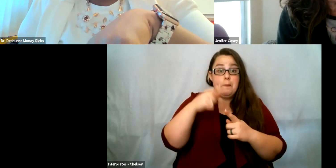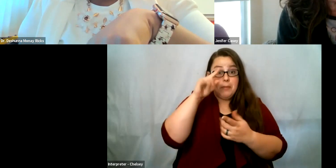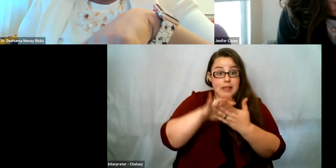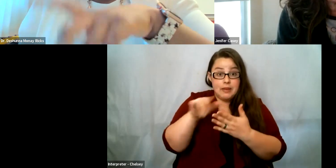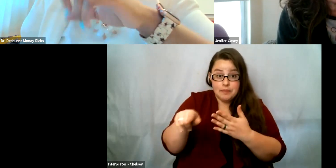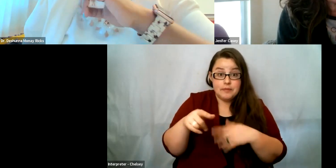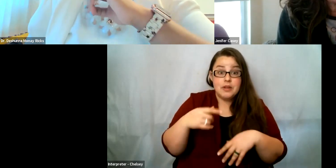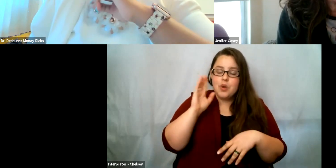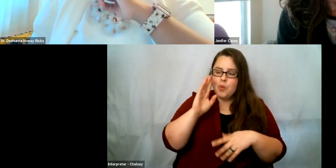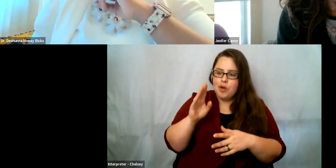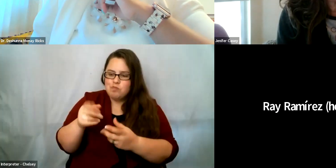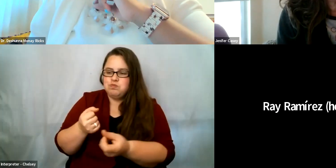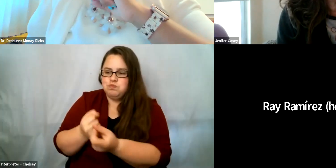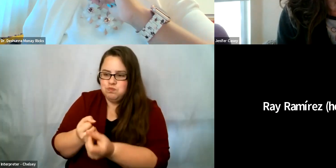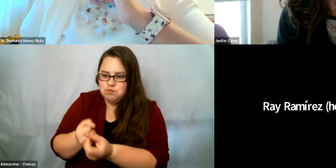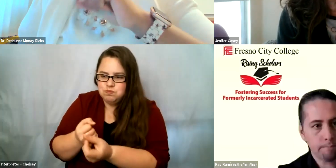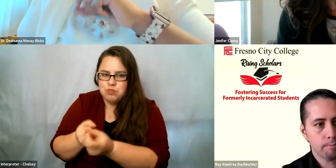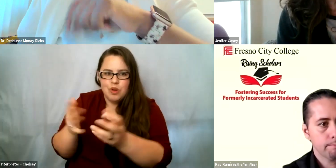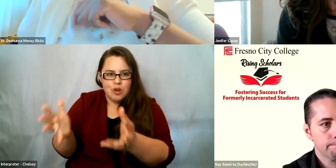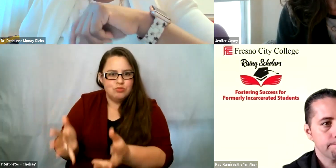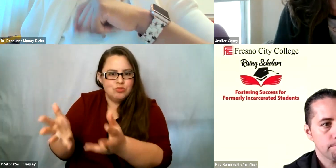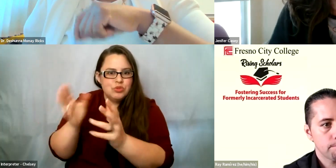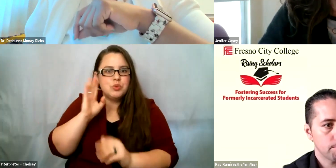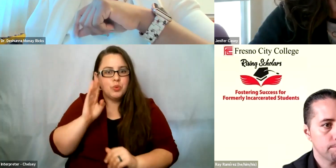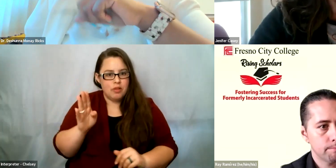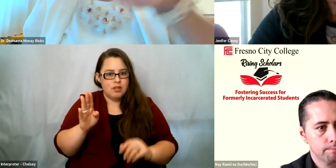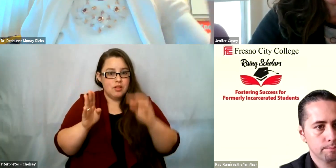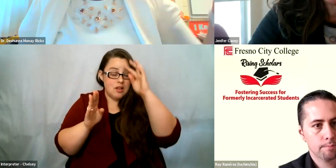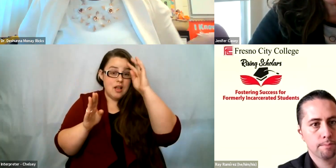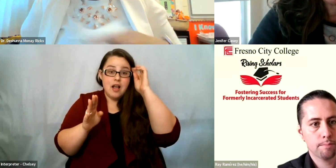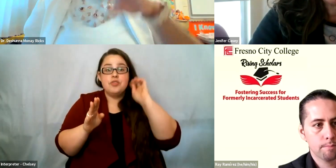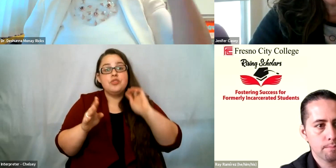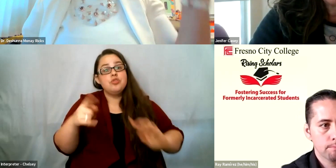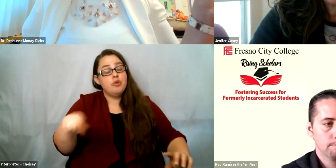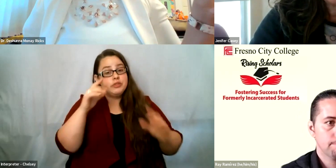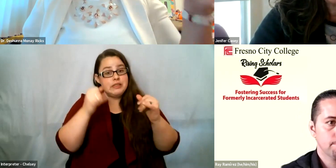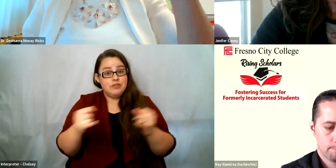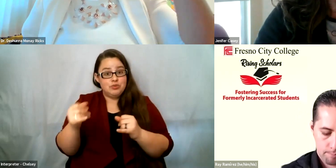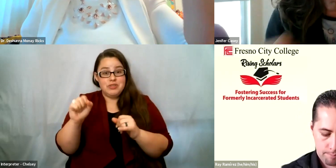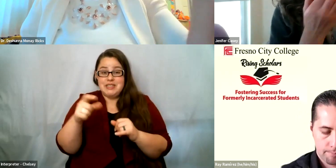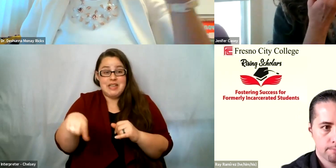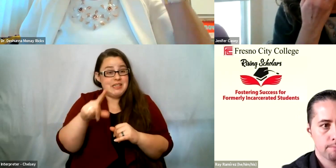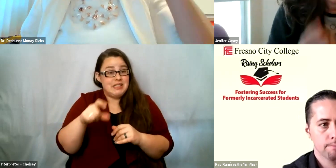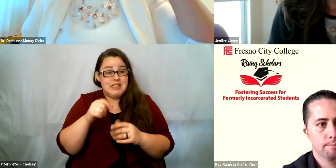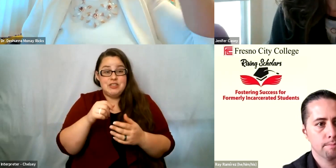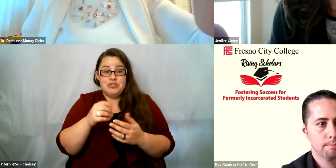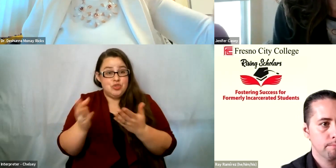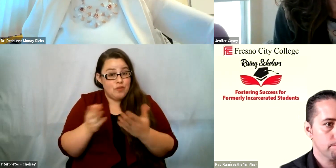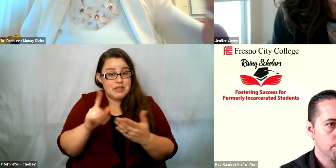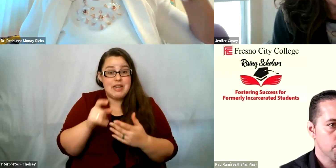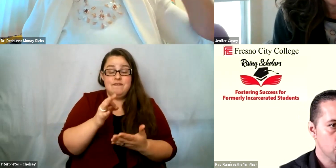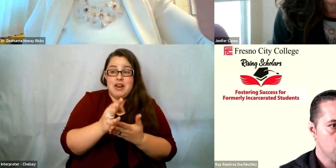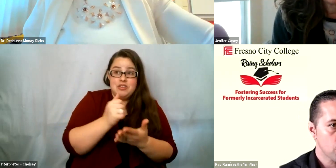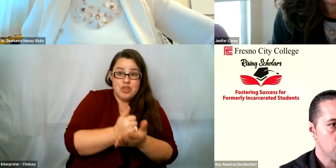encourage me. And these individuals, although they need all these services, they need financial services, they